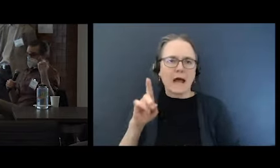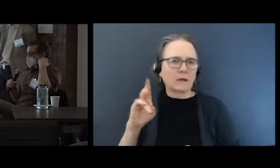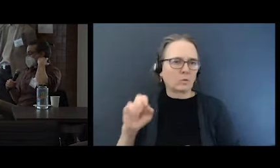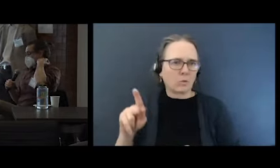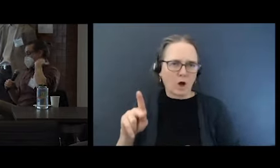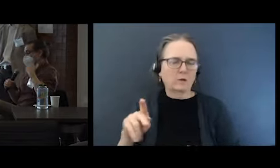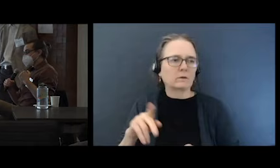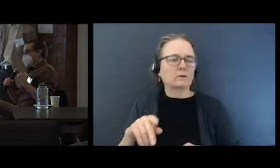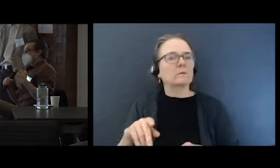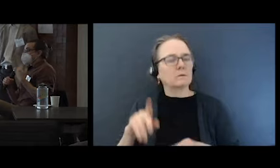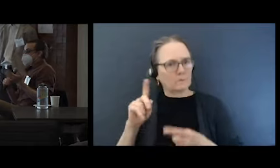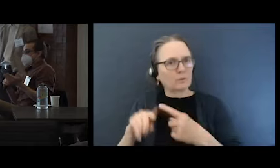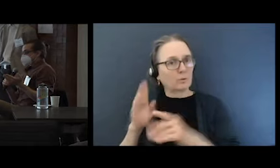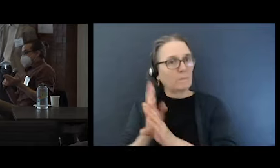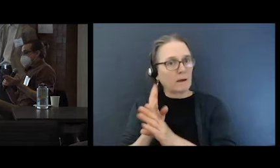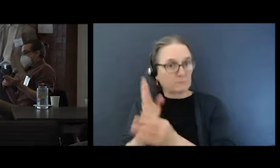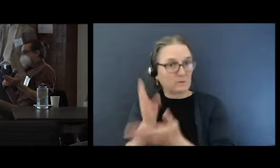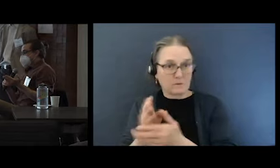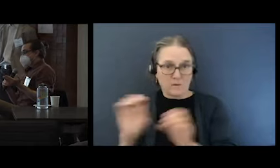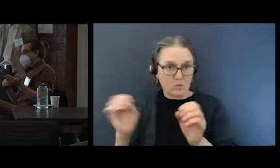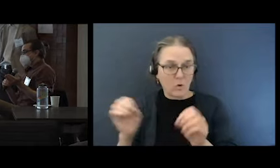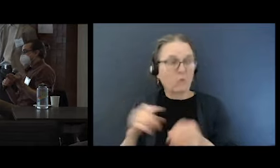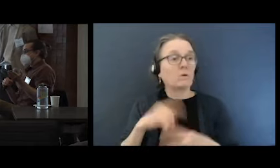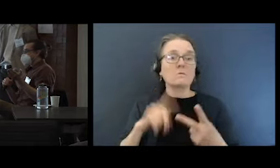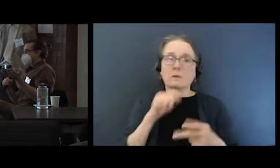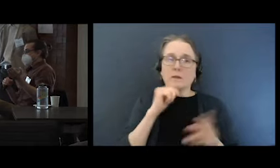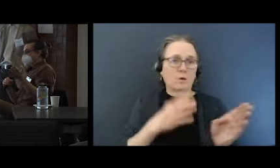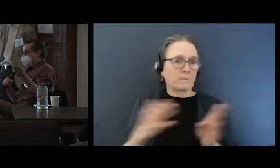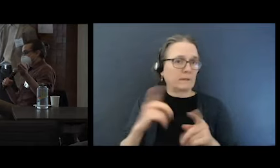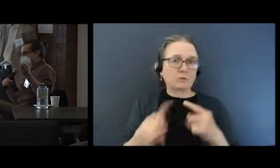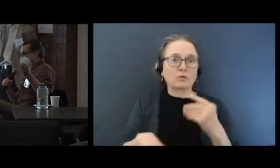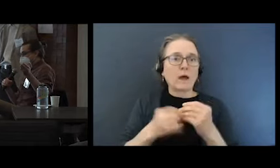me, well, we did a